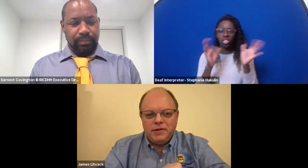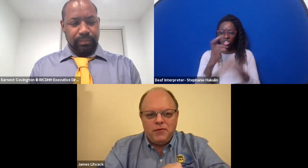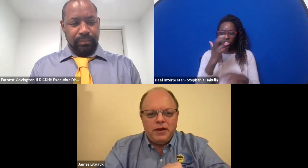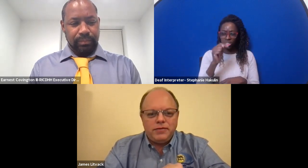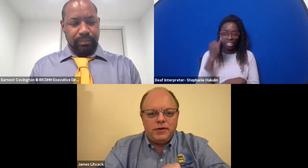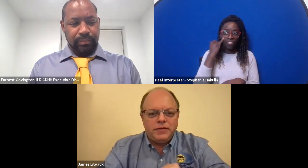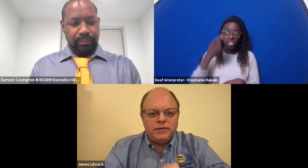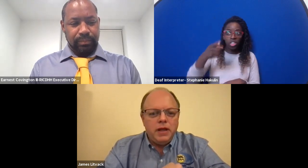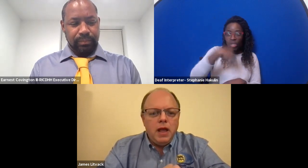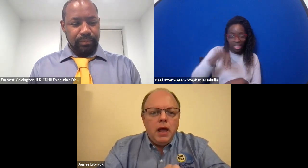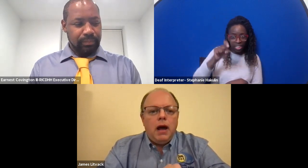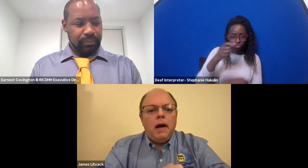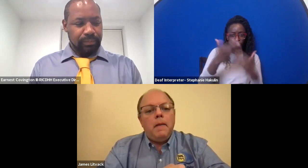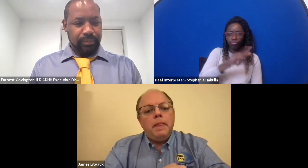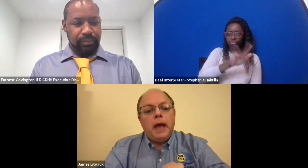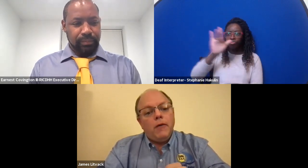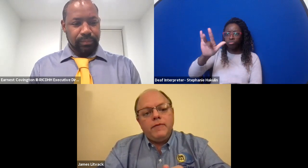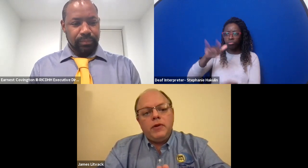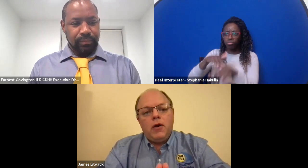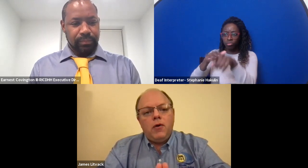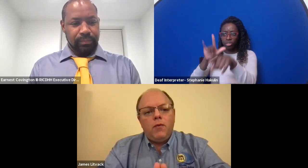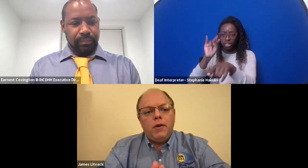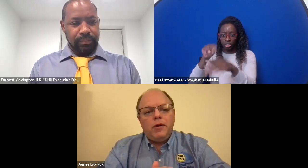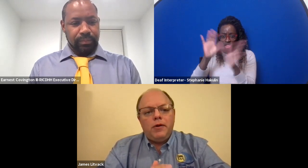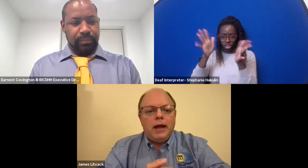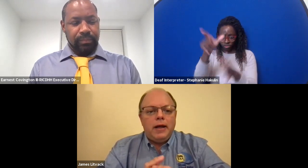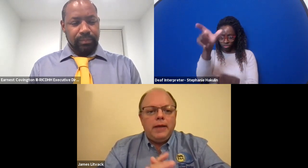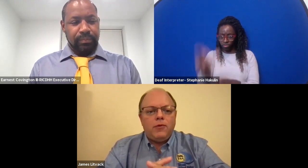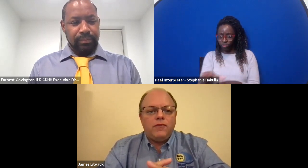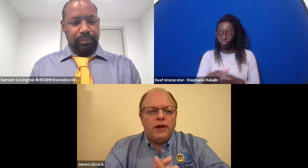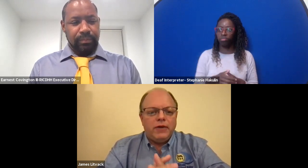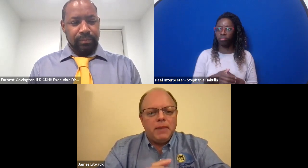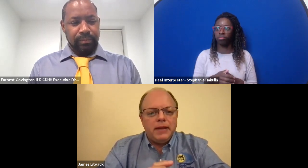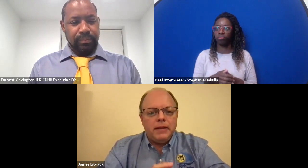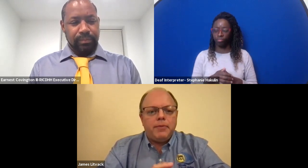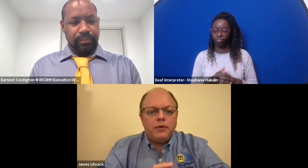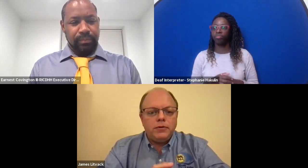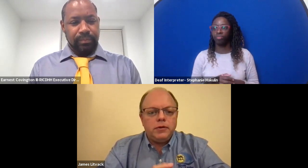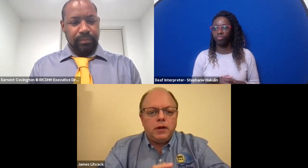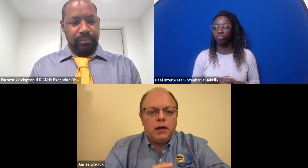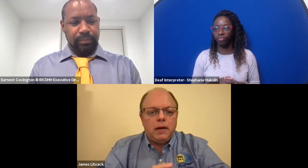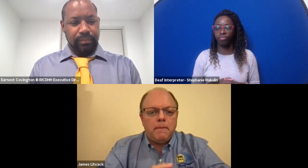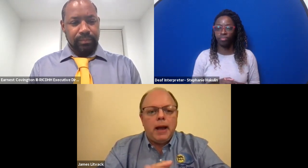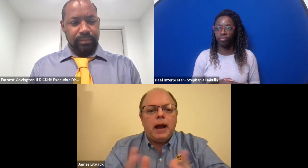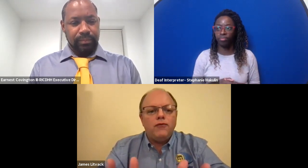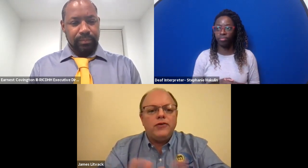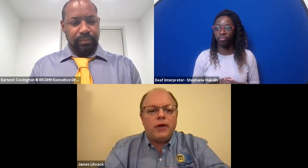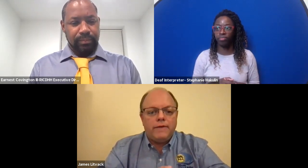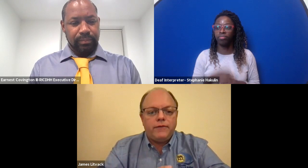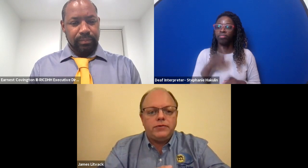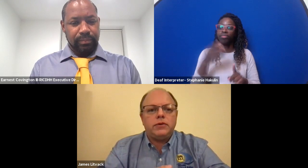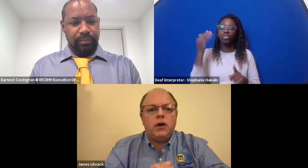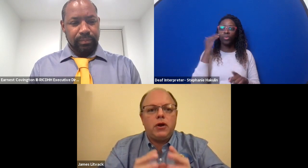out. It's quite a service. Now, even though we're not able to really meet in person, my